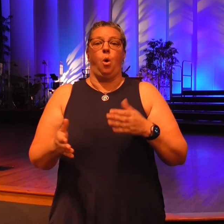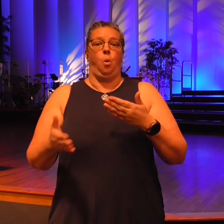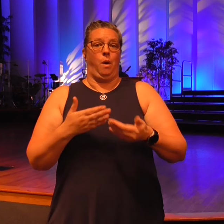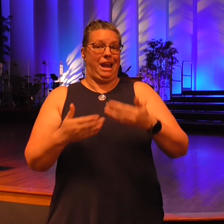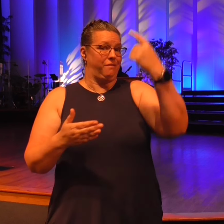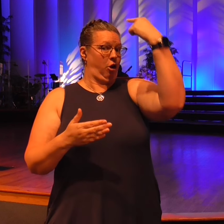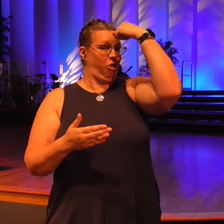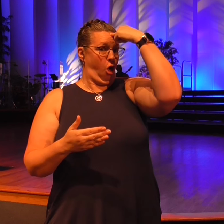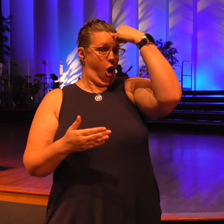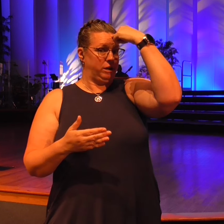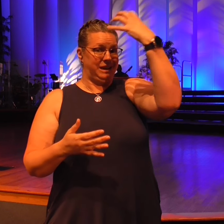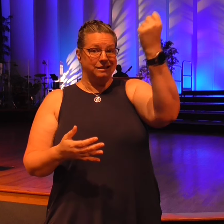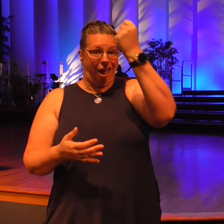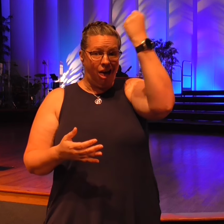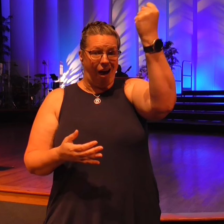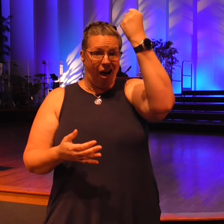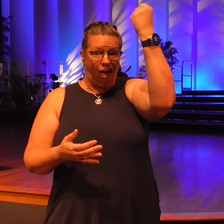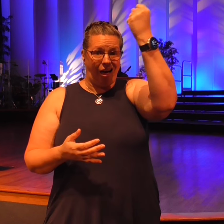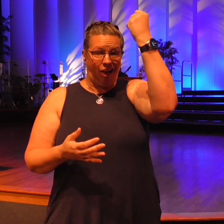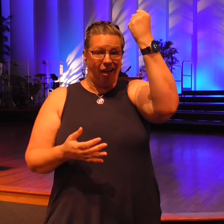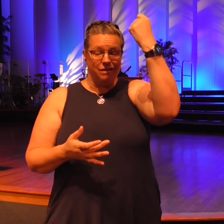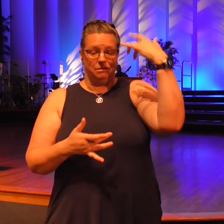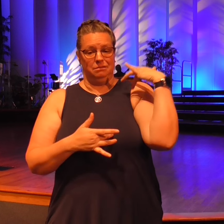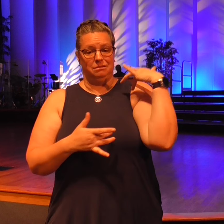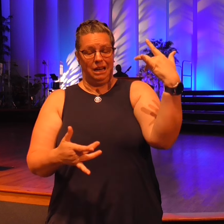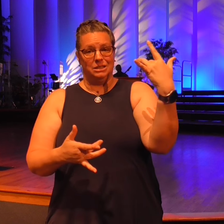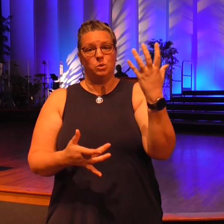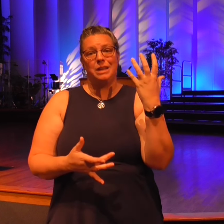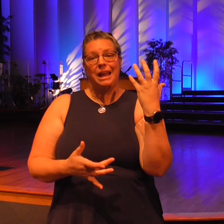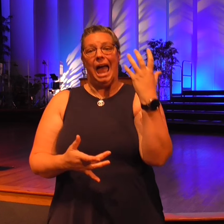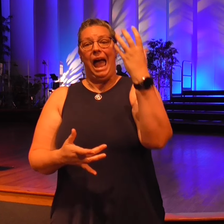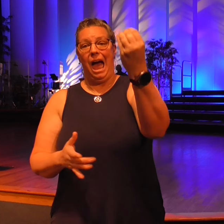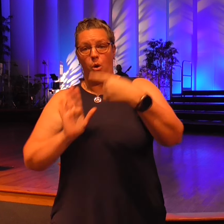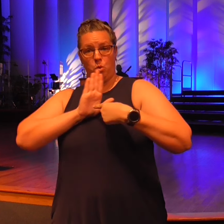in the mind tends to take outward